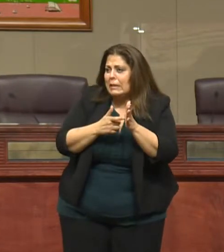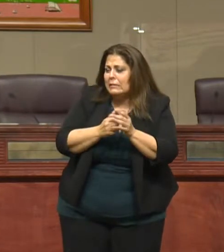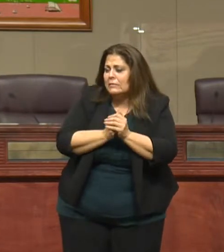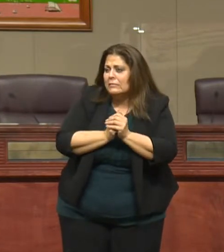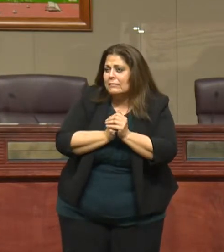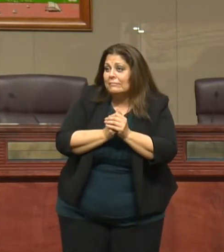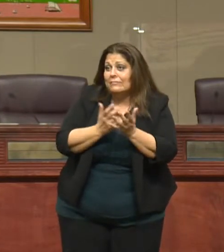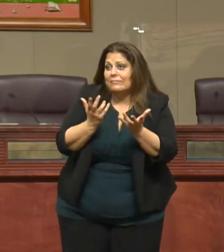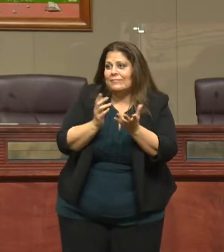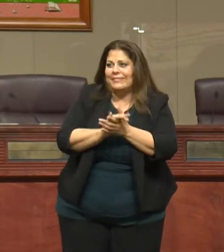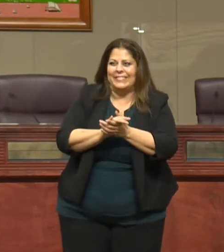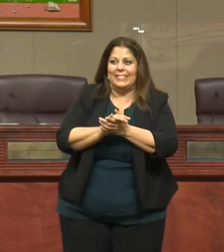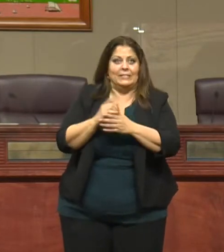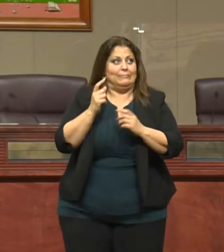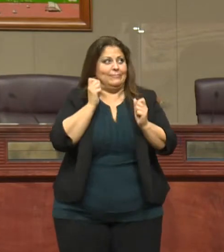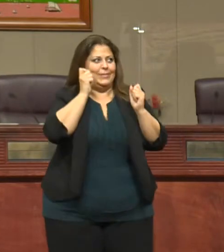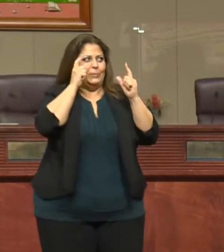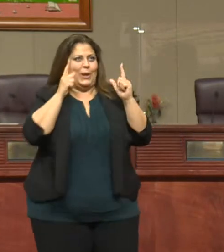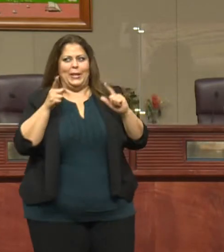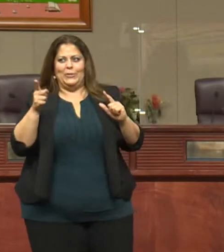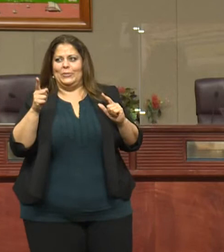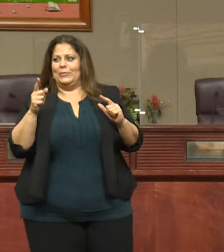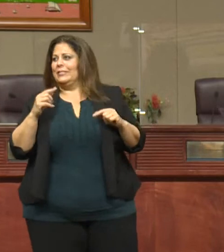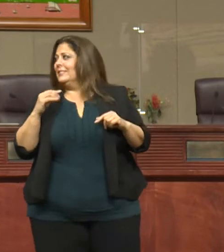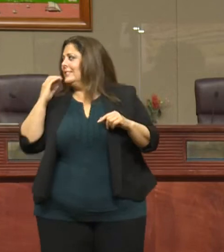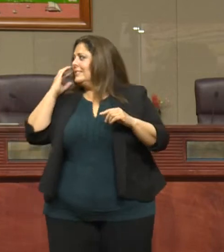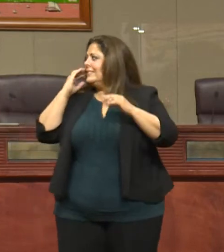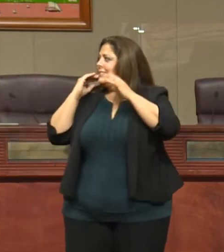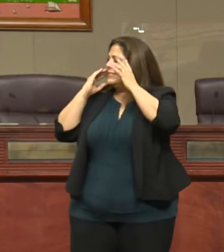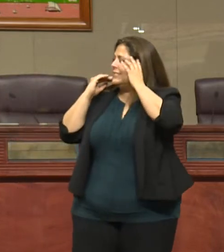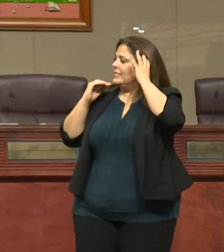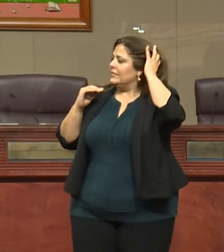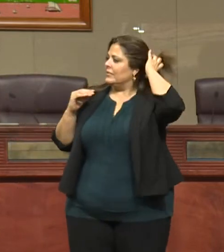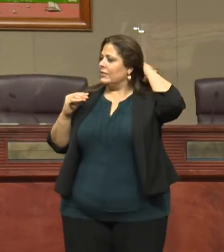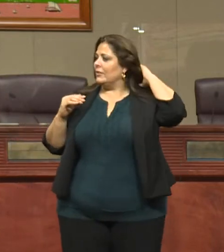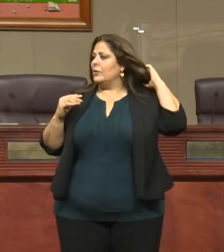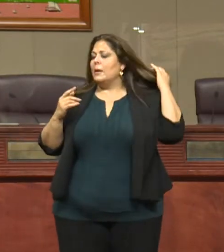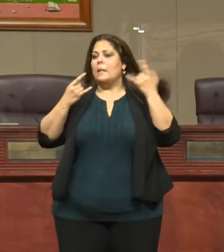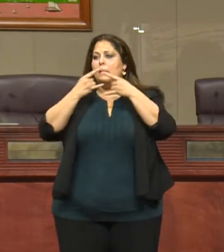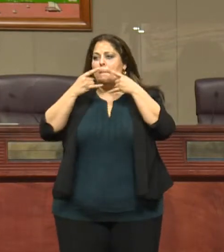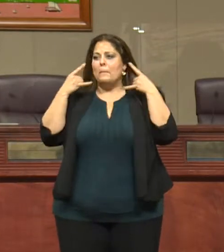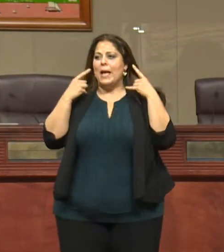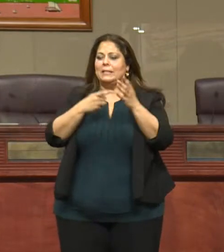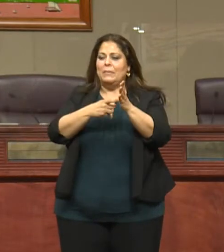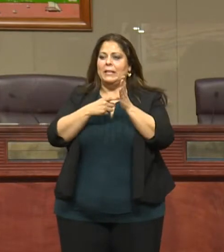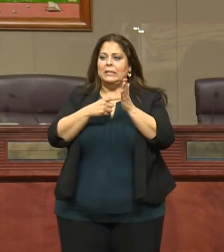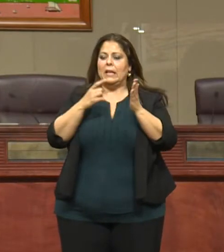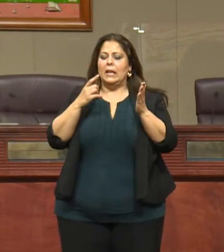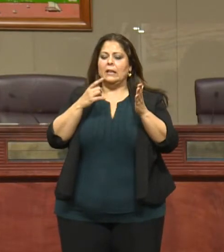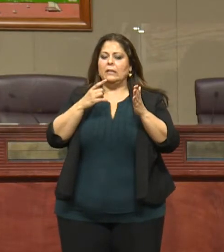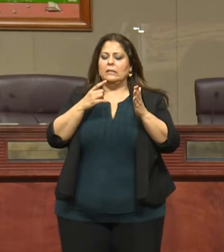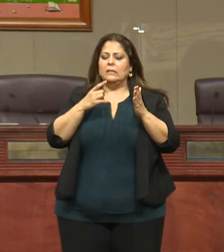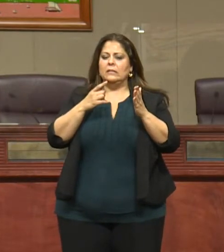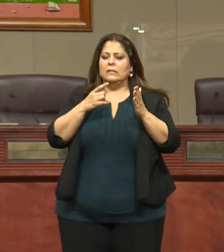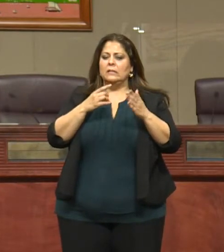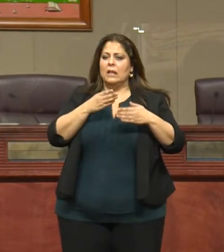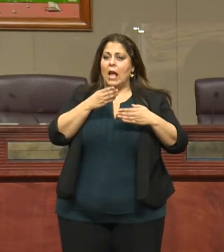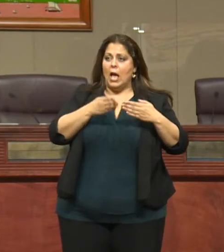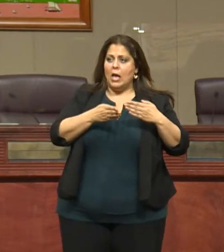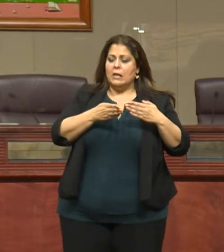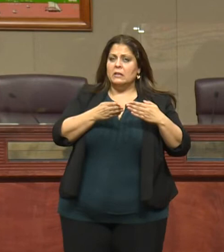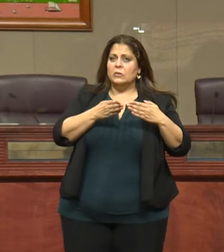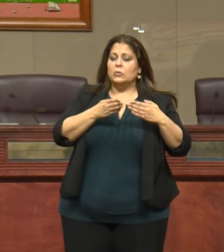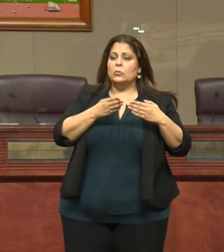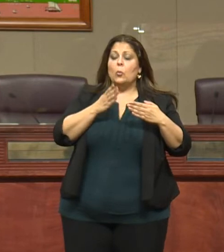Caught her by surprise. Huh? Well, yeah, the mask mandate will end, I think, as we get